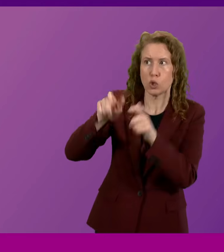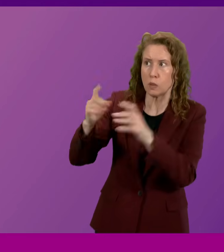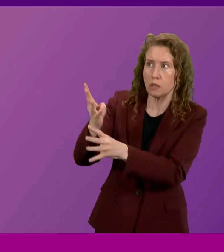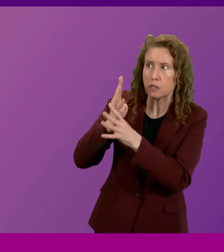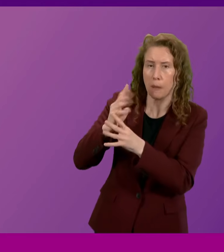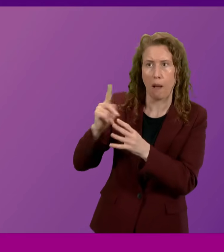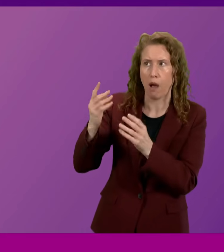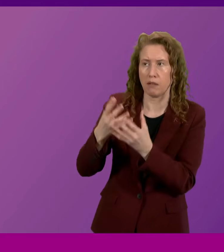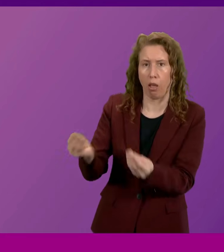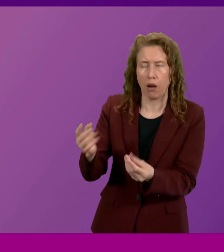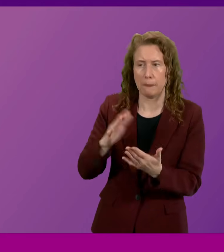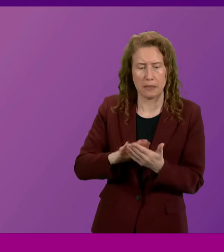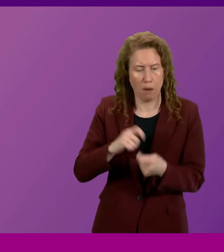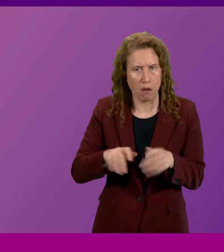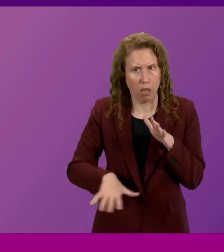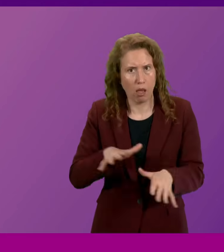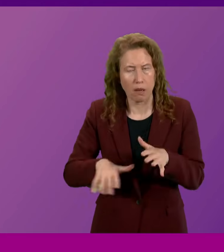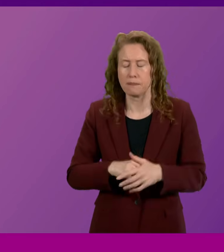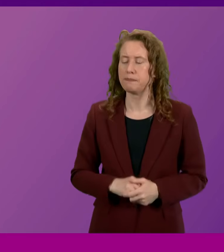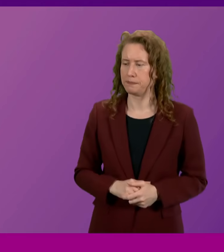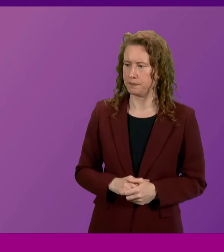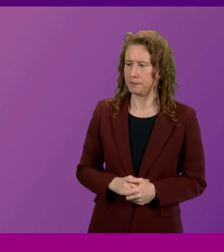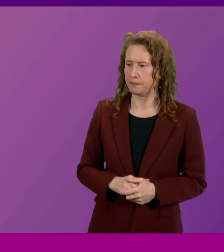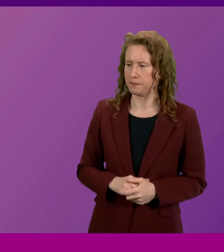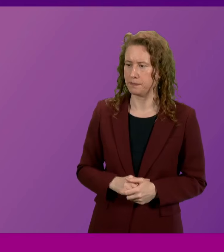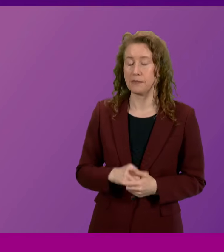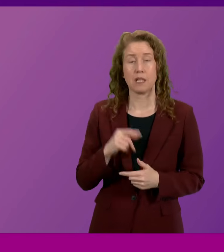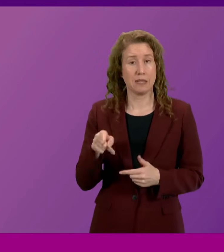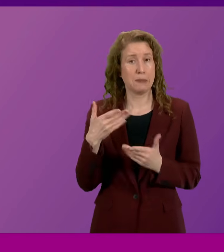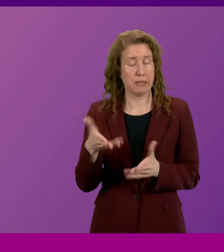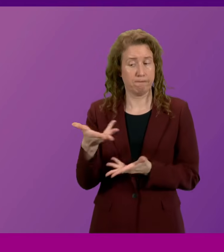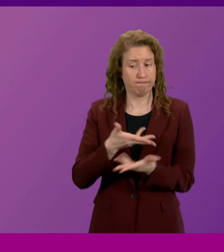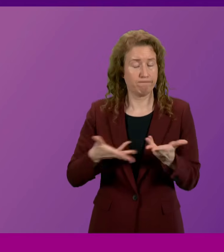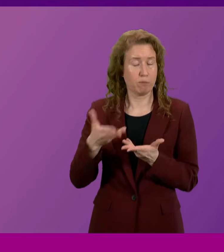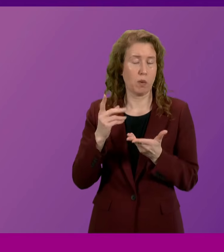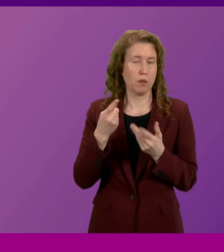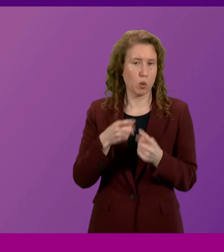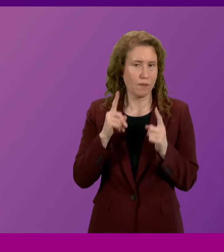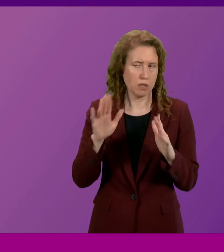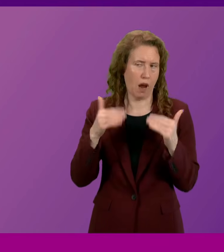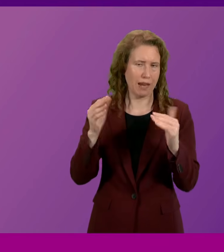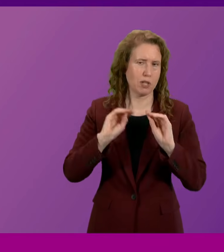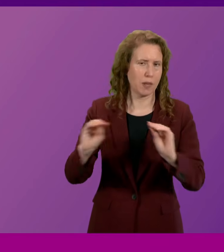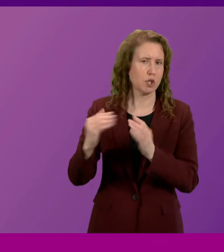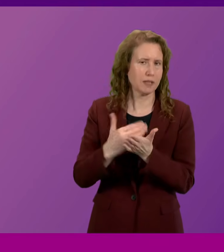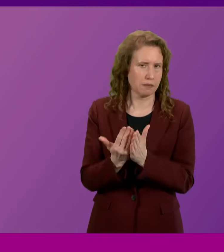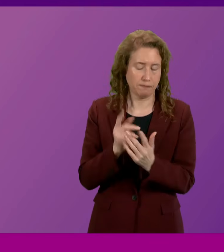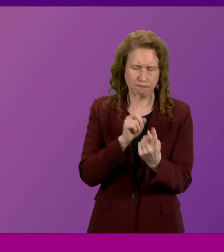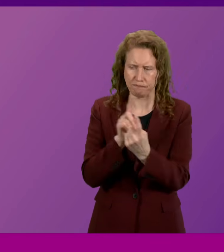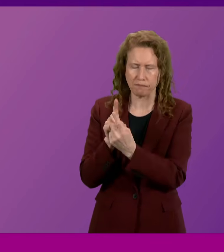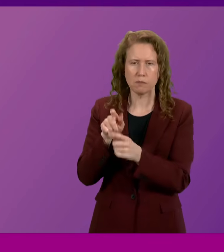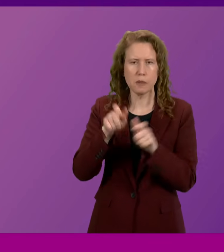Minister. Well, these are issues that are discussed with the higher education sector. I met with the senior figures